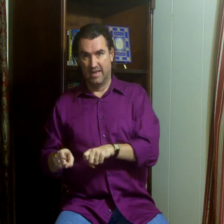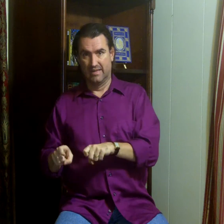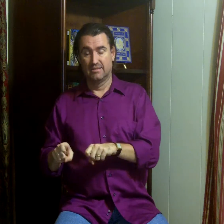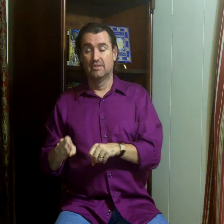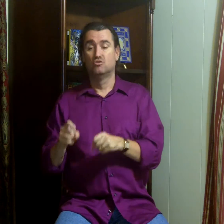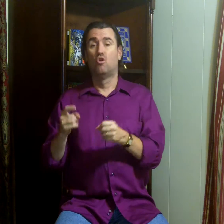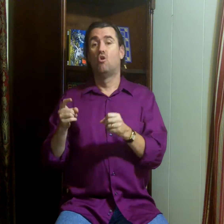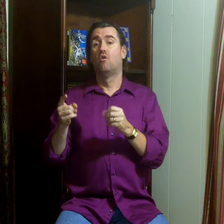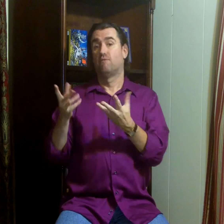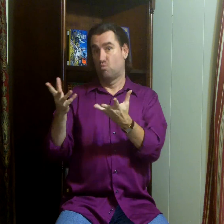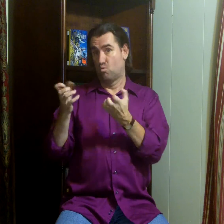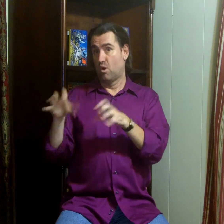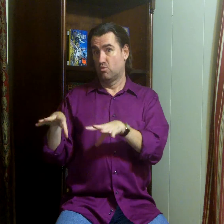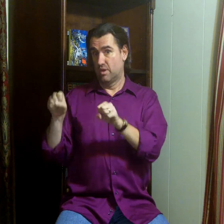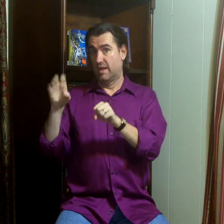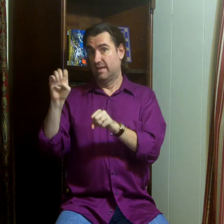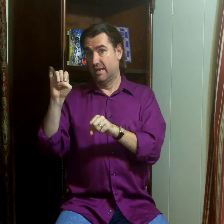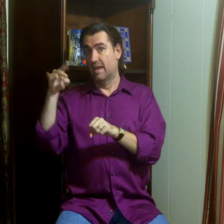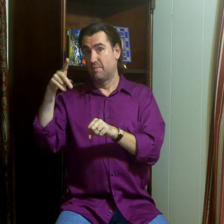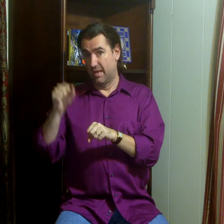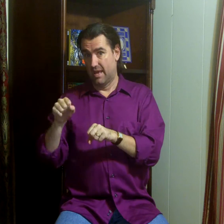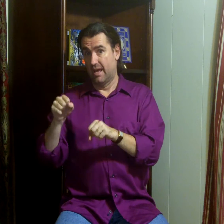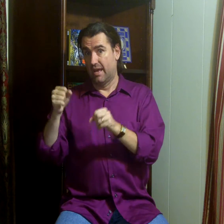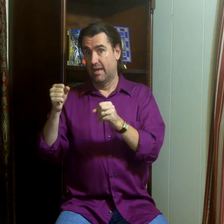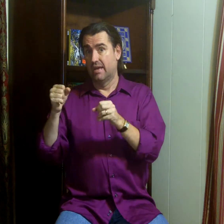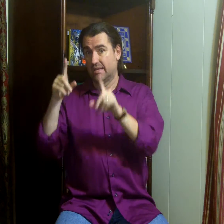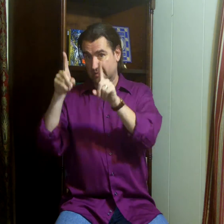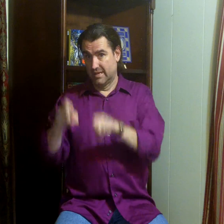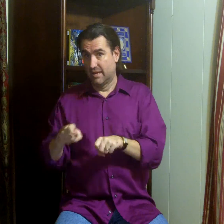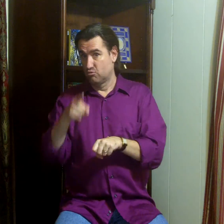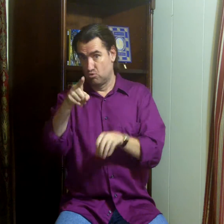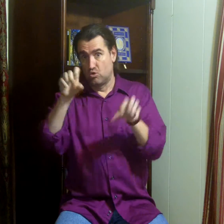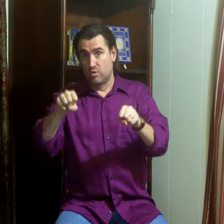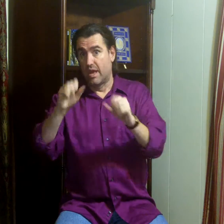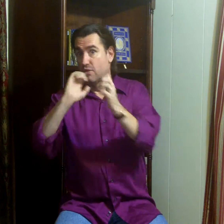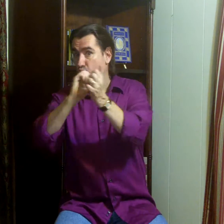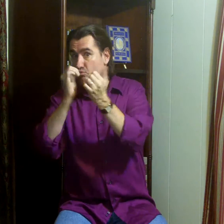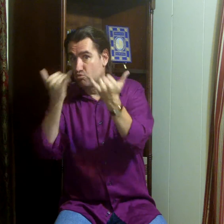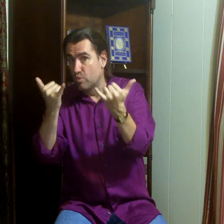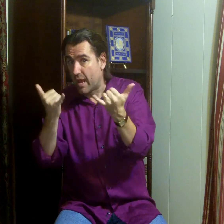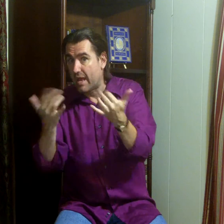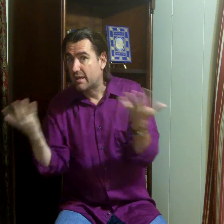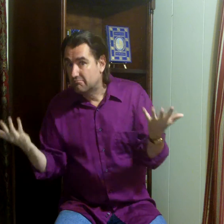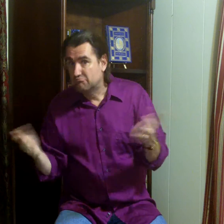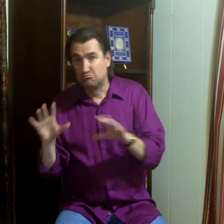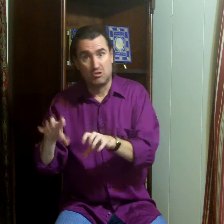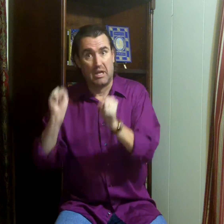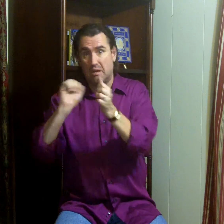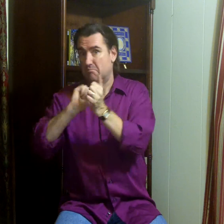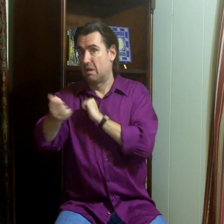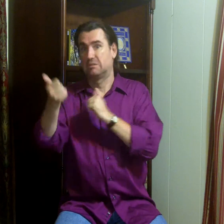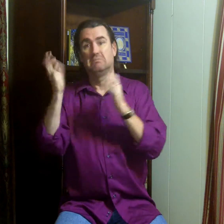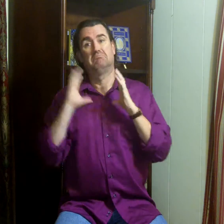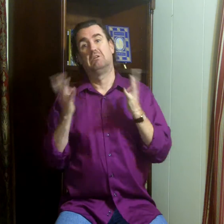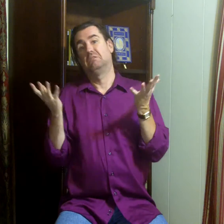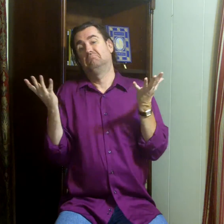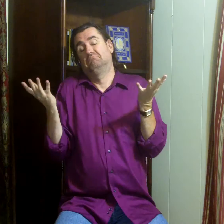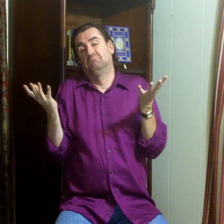EIPA's test, you can go in and take it, and that's great. You can take it and pass it, and you're all set. You don't need a